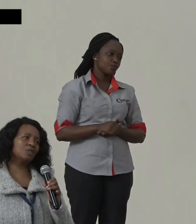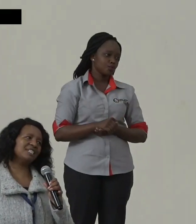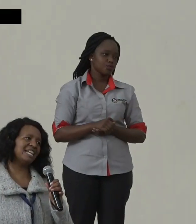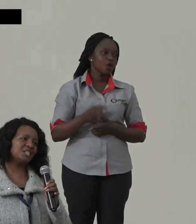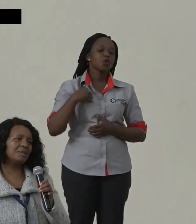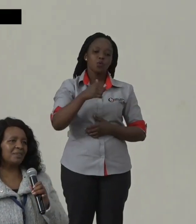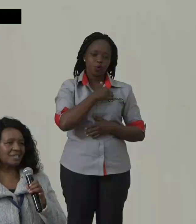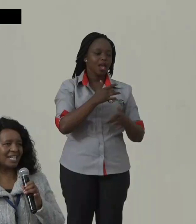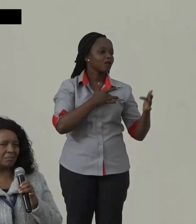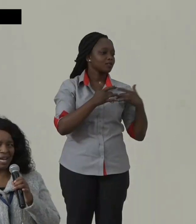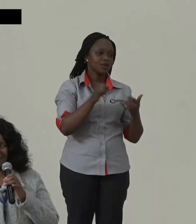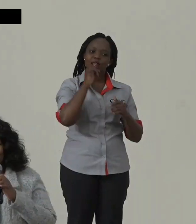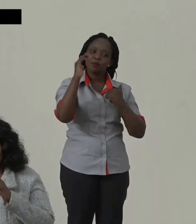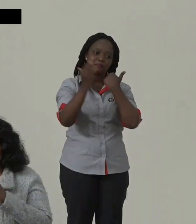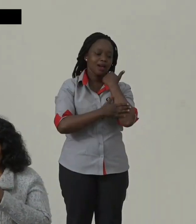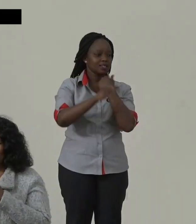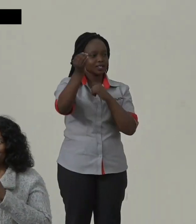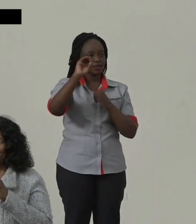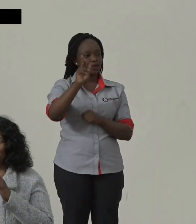are considerate. We are not that bad.